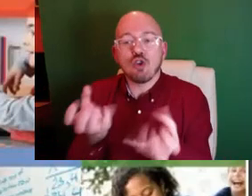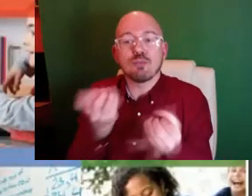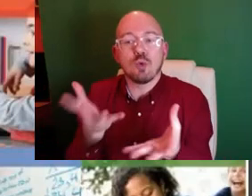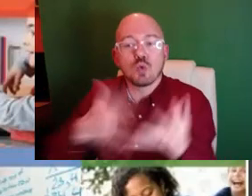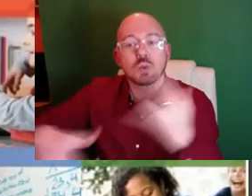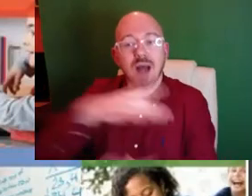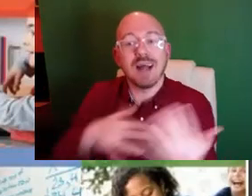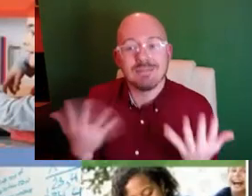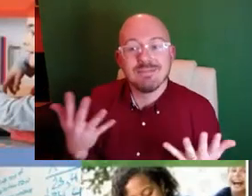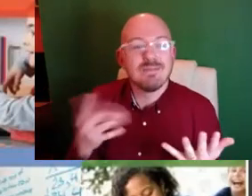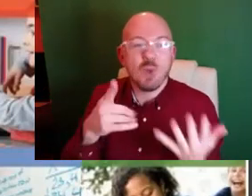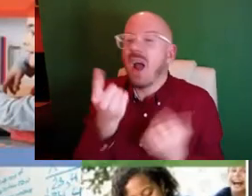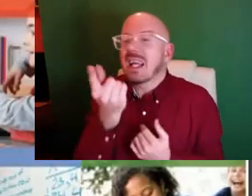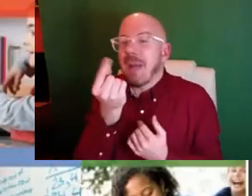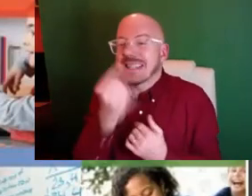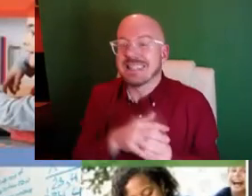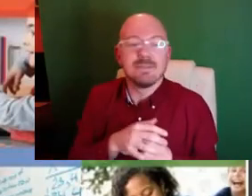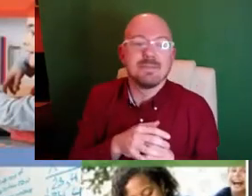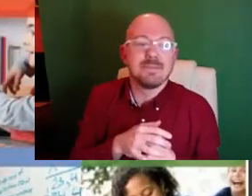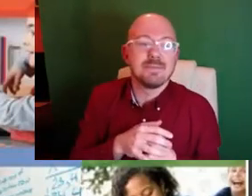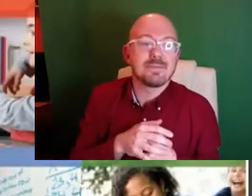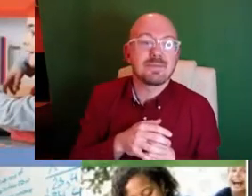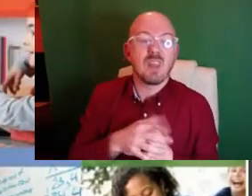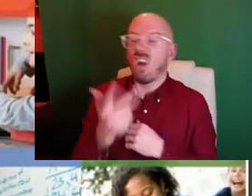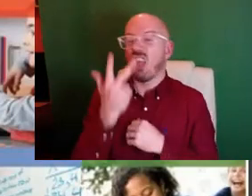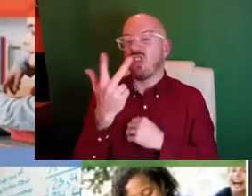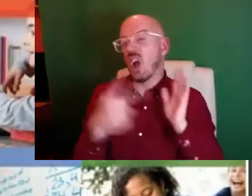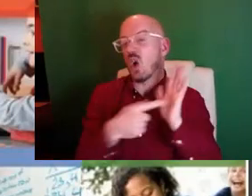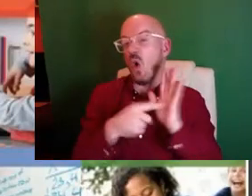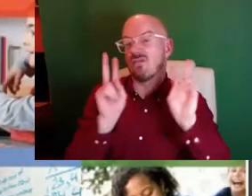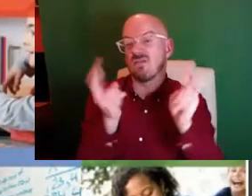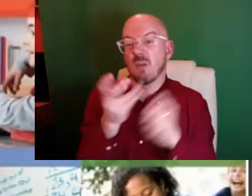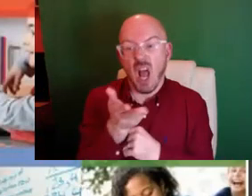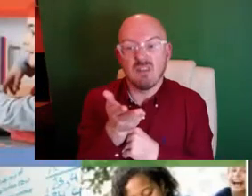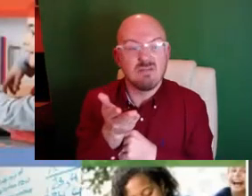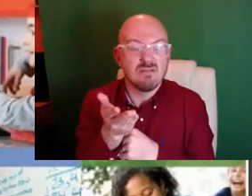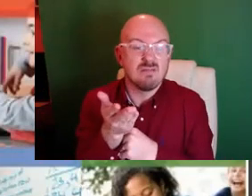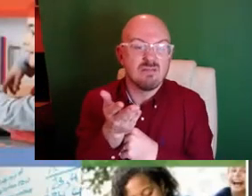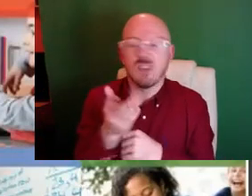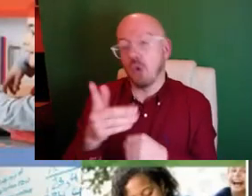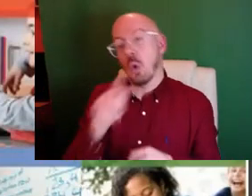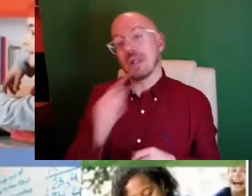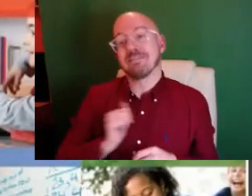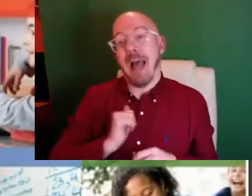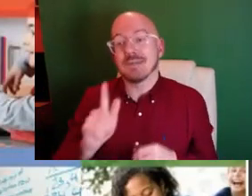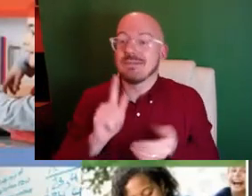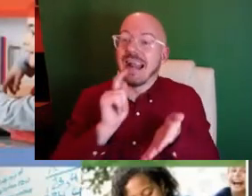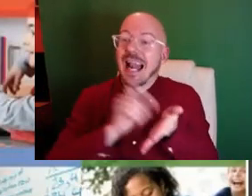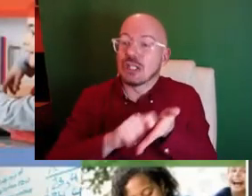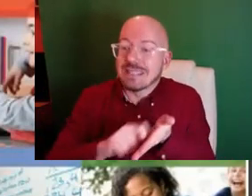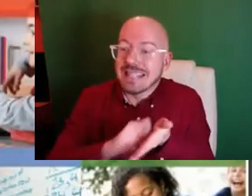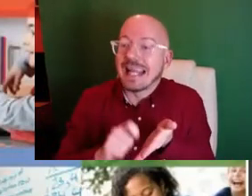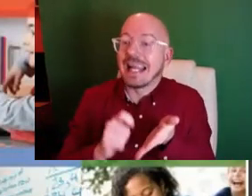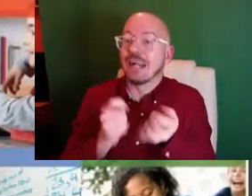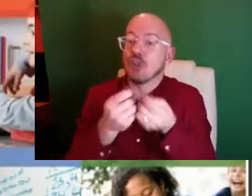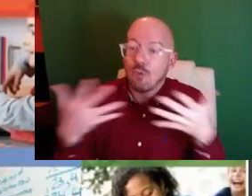responsible citizens and effective contributors to society. So these are these capacities that are outlined in the curriculum for excellence.